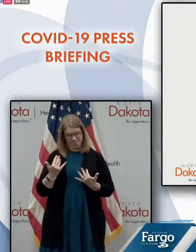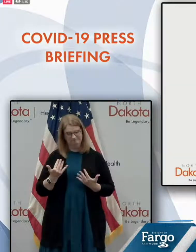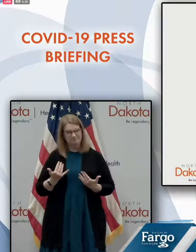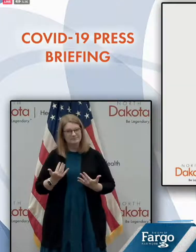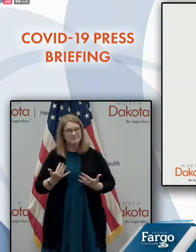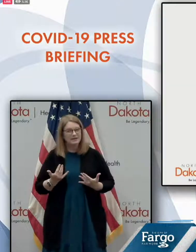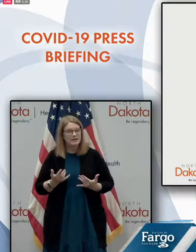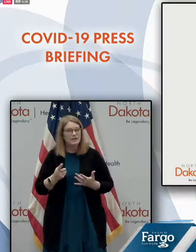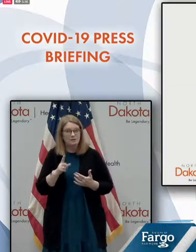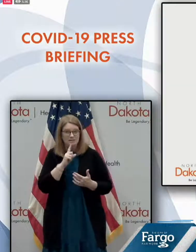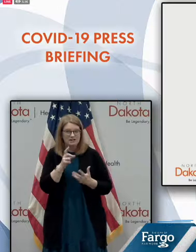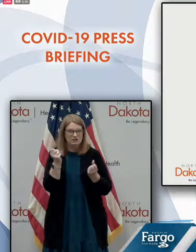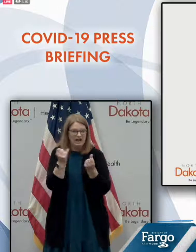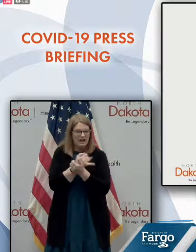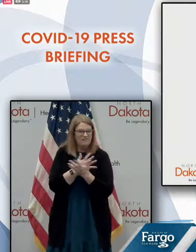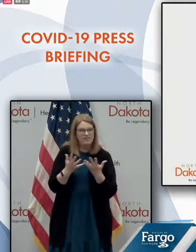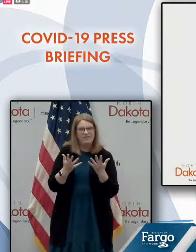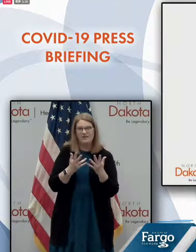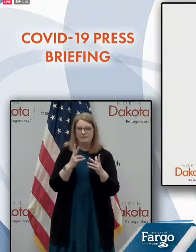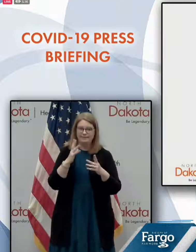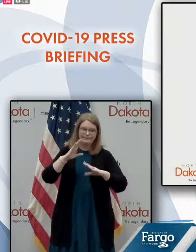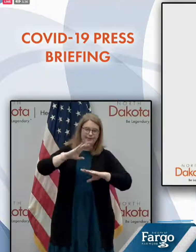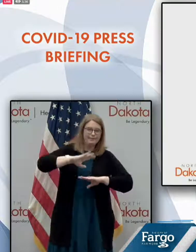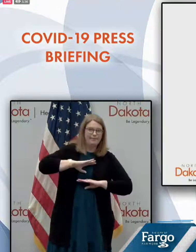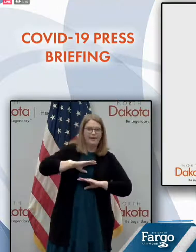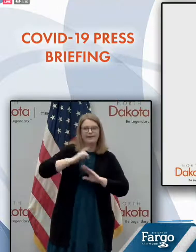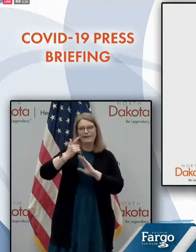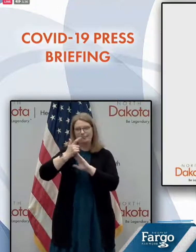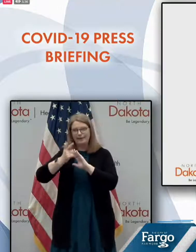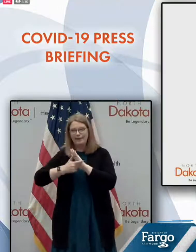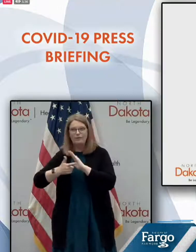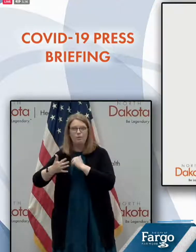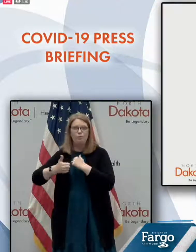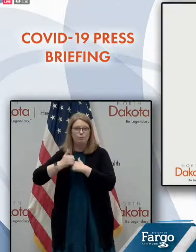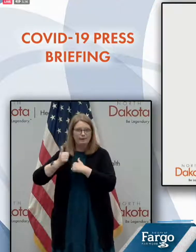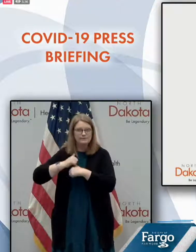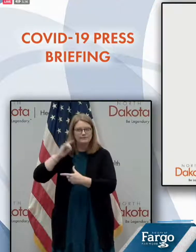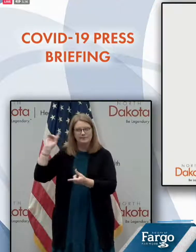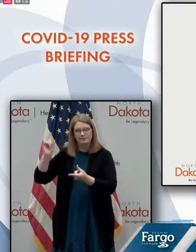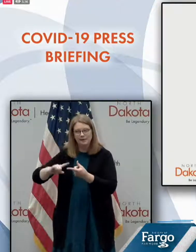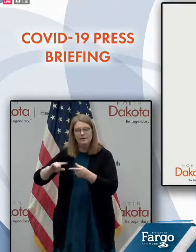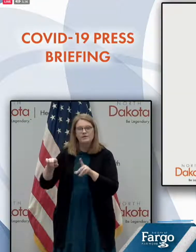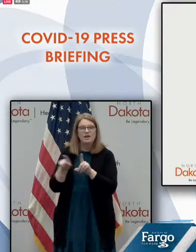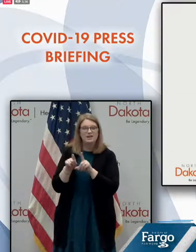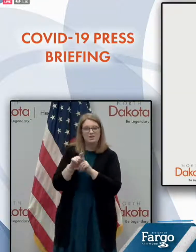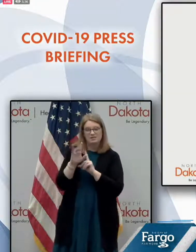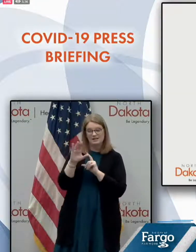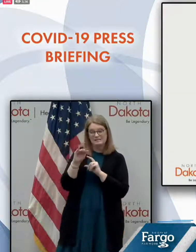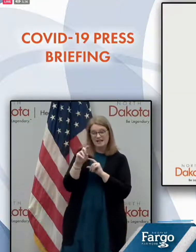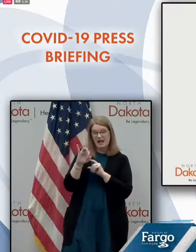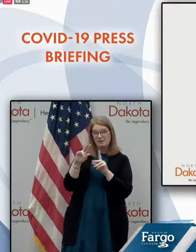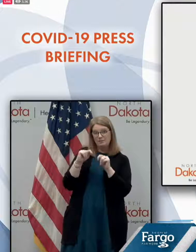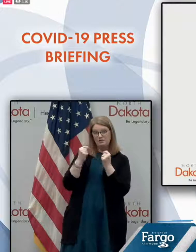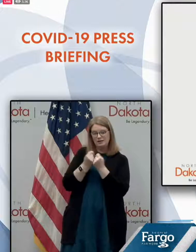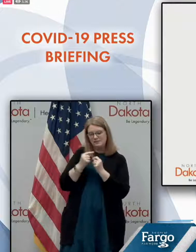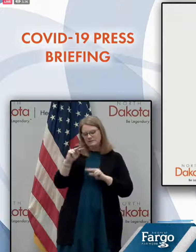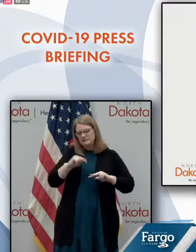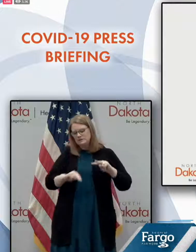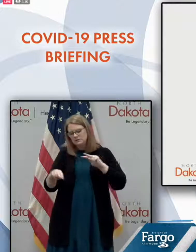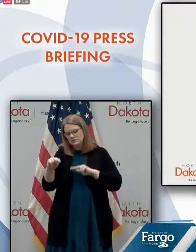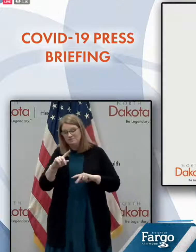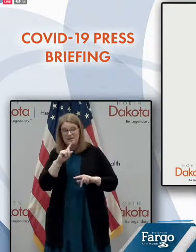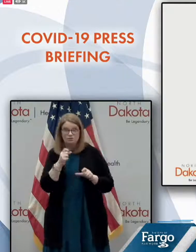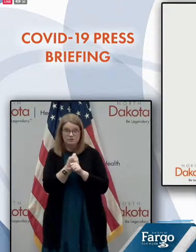are compliant, legal risks have been mitigated, and the process has been reviewed by our cyber team for your ease of use, safety,